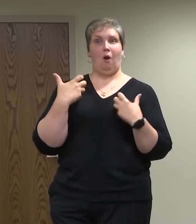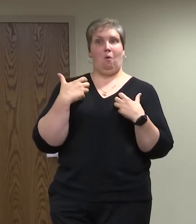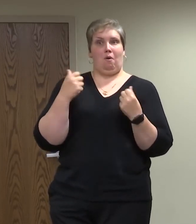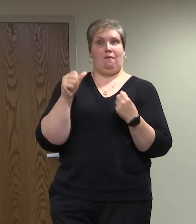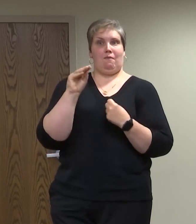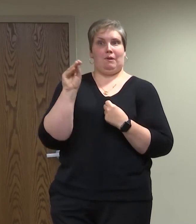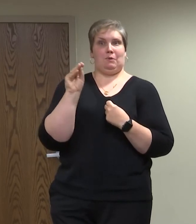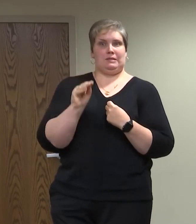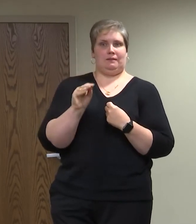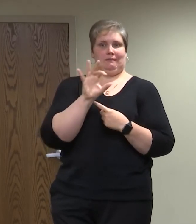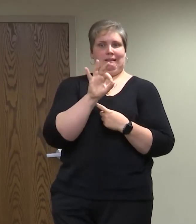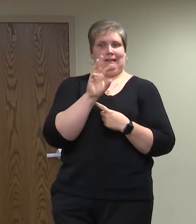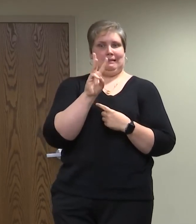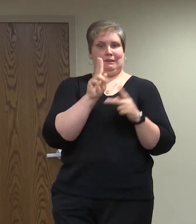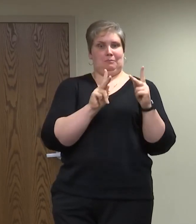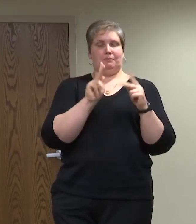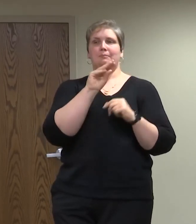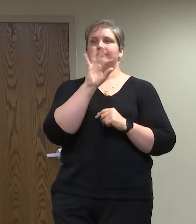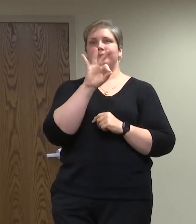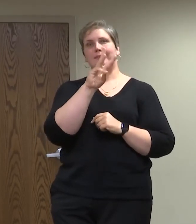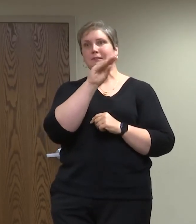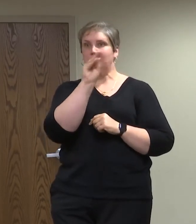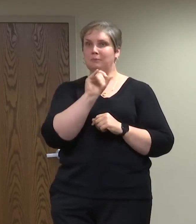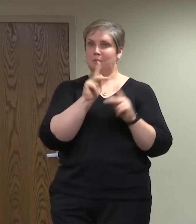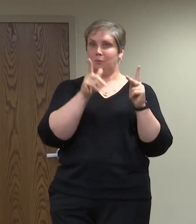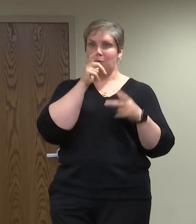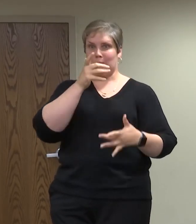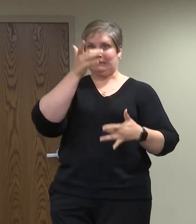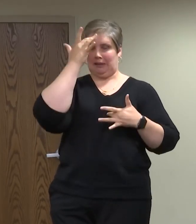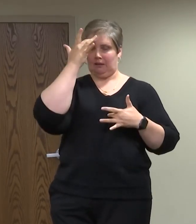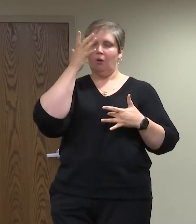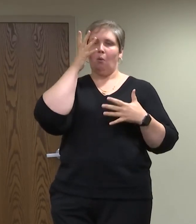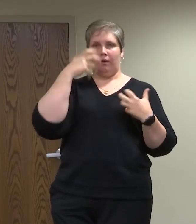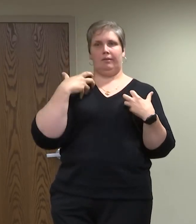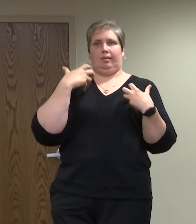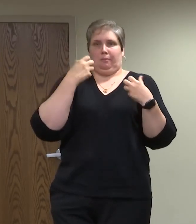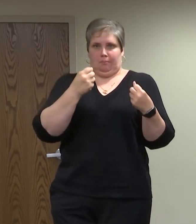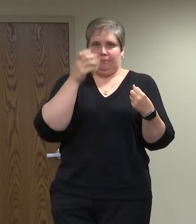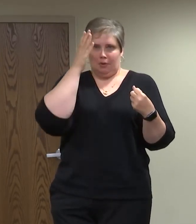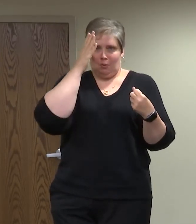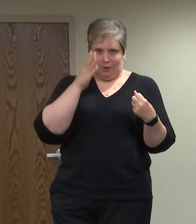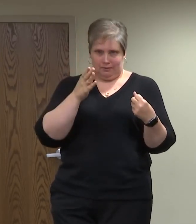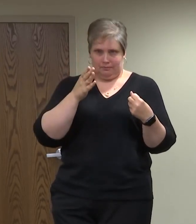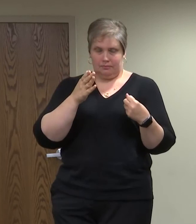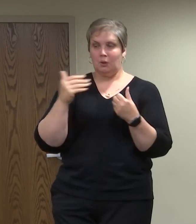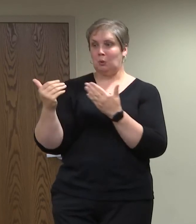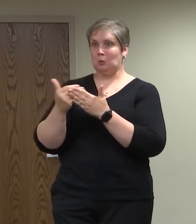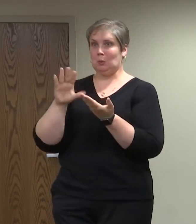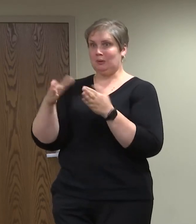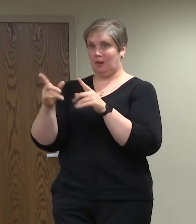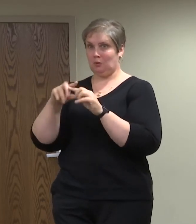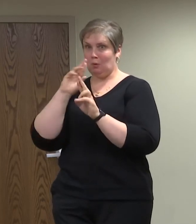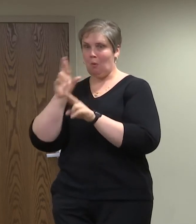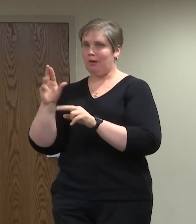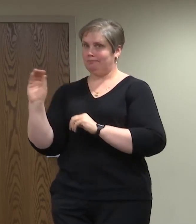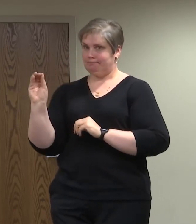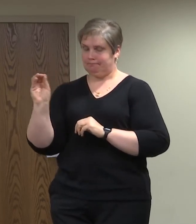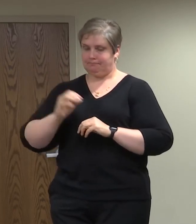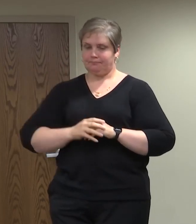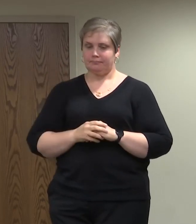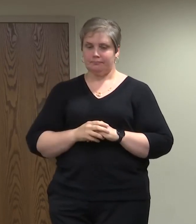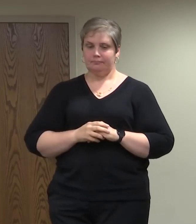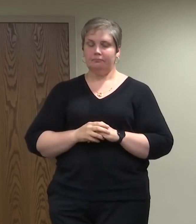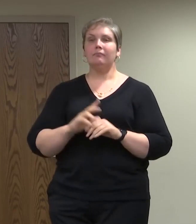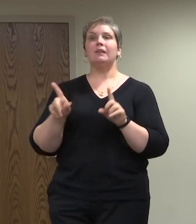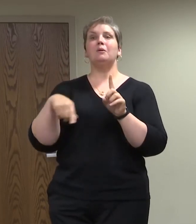96%. And some good news to demonstrate how things can get done is the following locations have